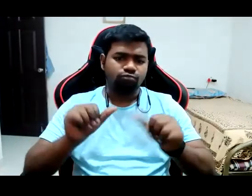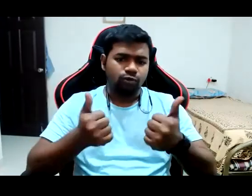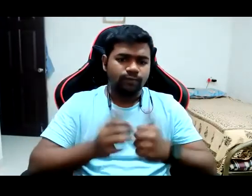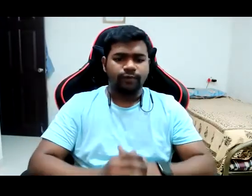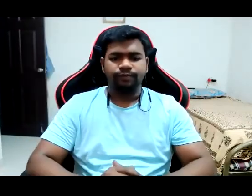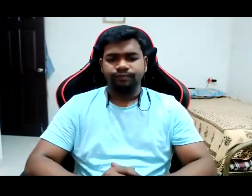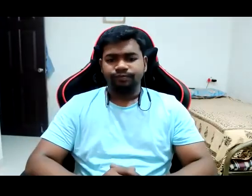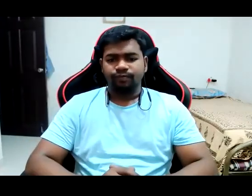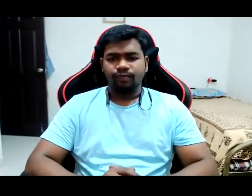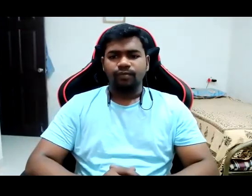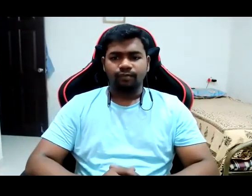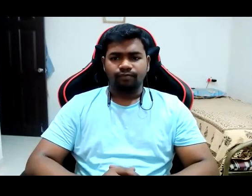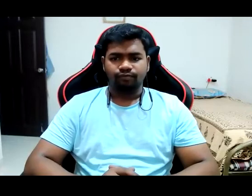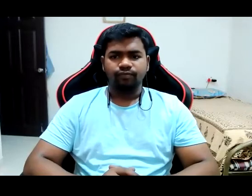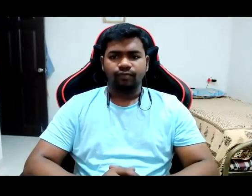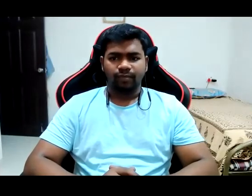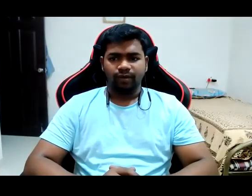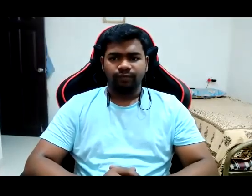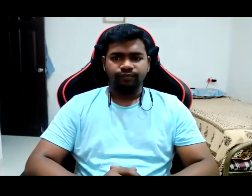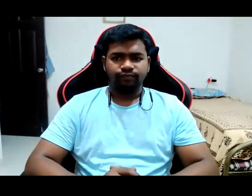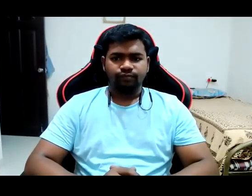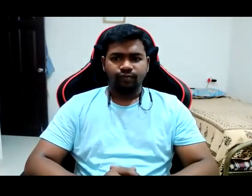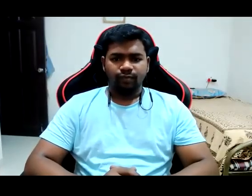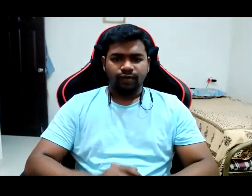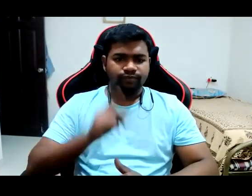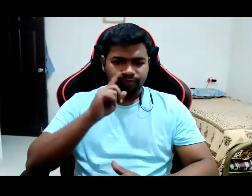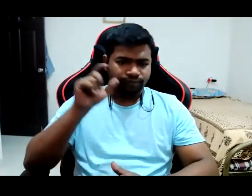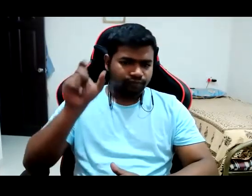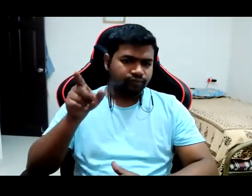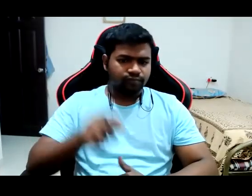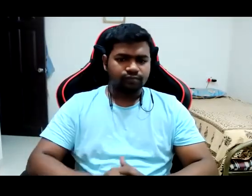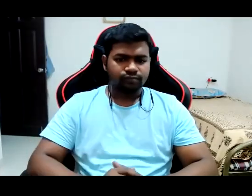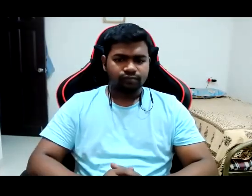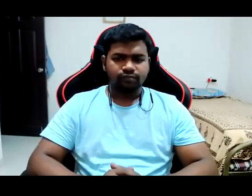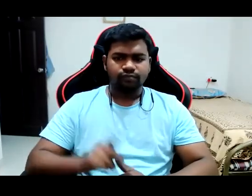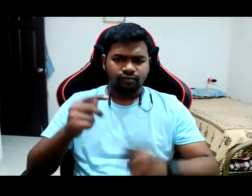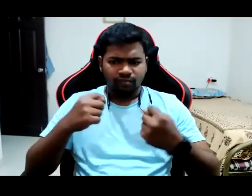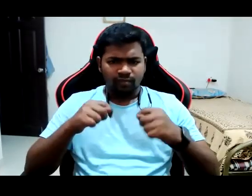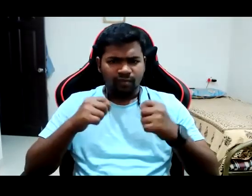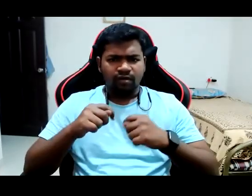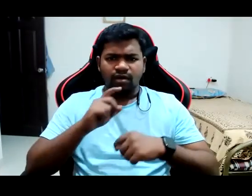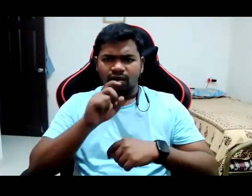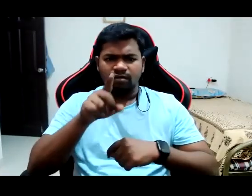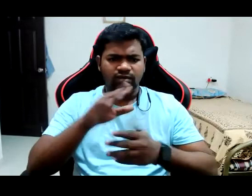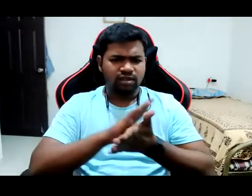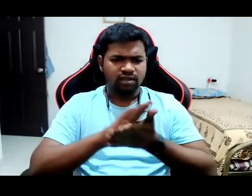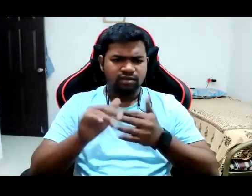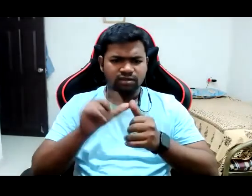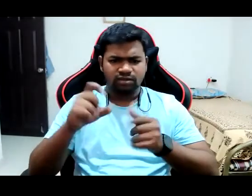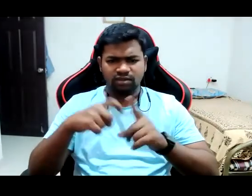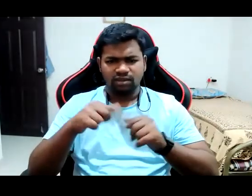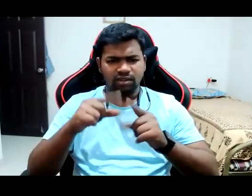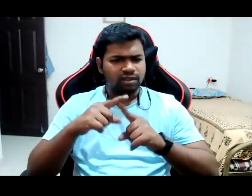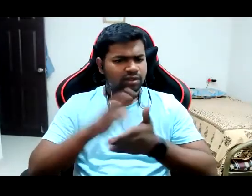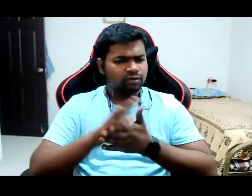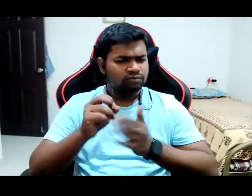Okay, thanks, Sakulam. Sure. Karthik, I have one question here. So just trying to understand this hackathon part. So